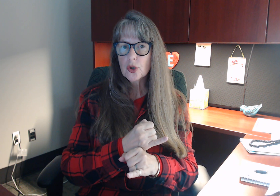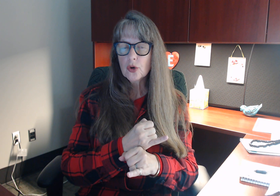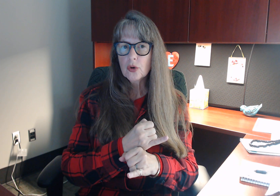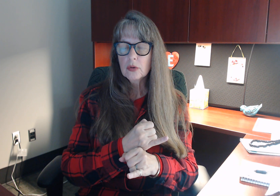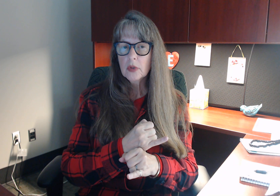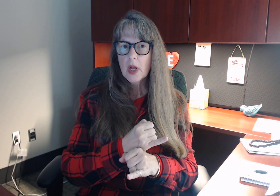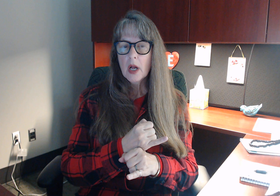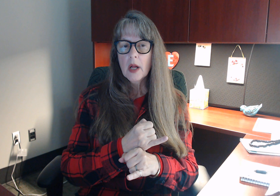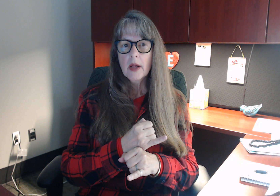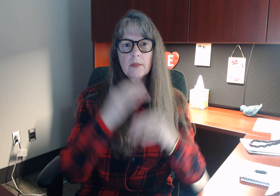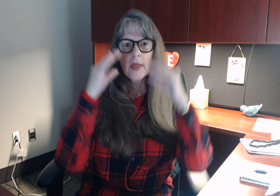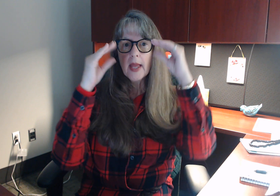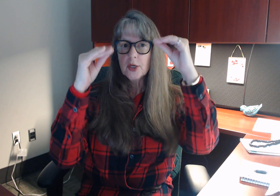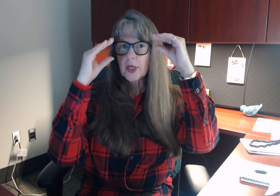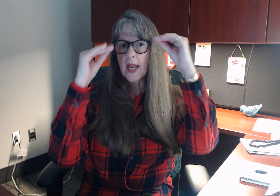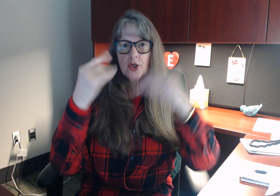International Education Day.